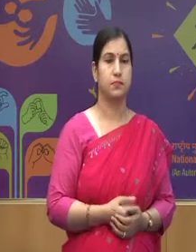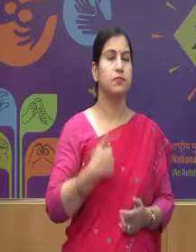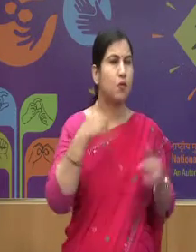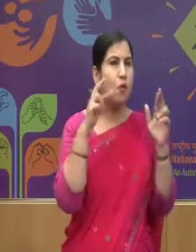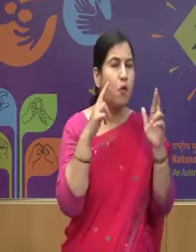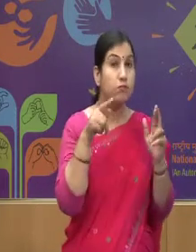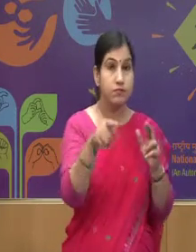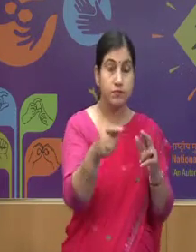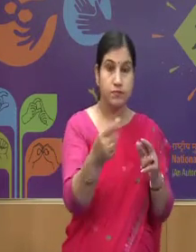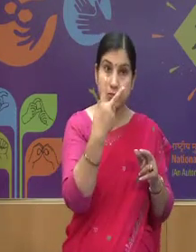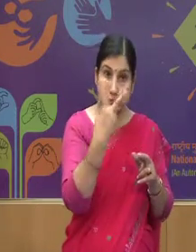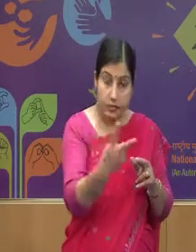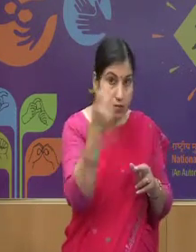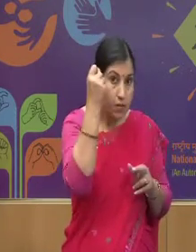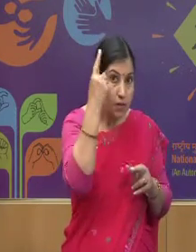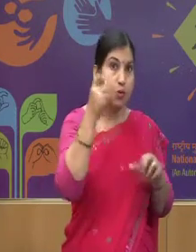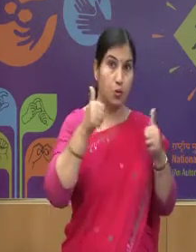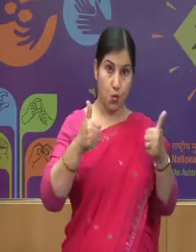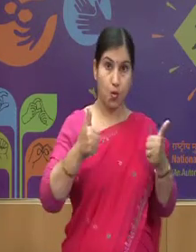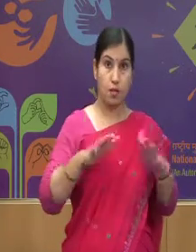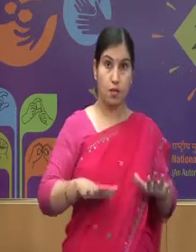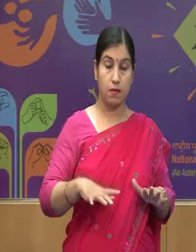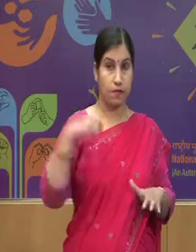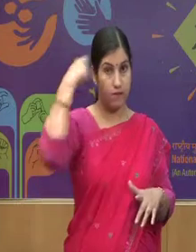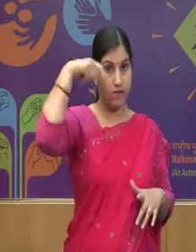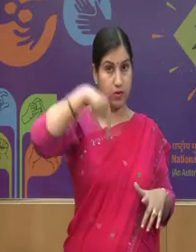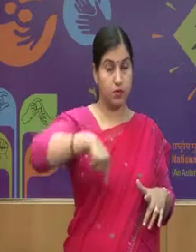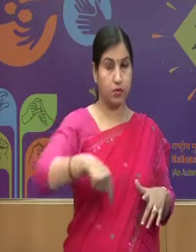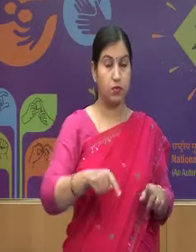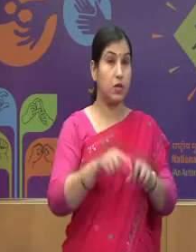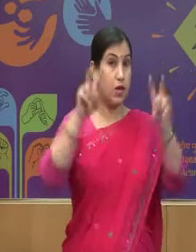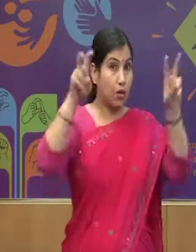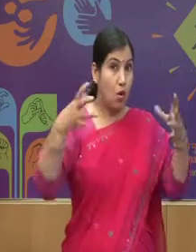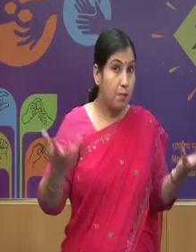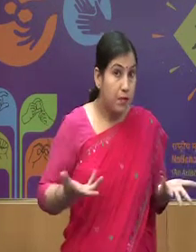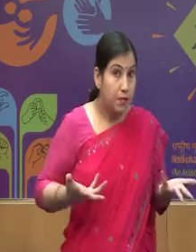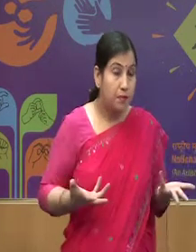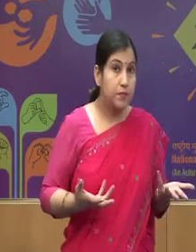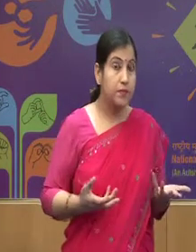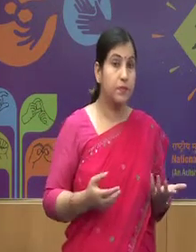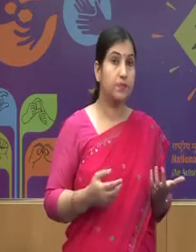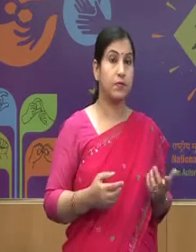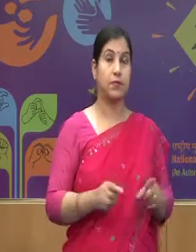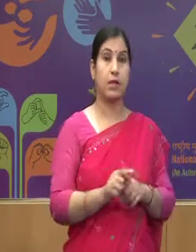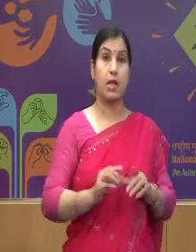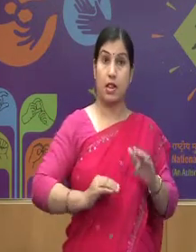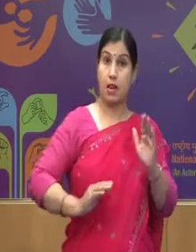I hope that you liked this video on the topic Rise of